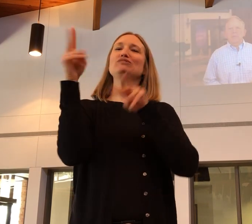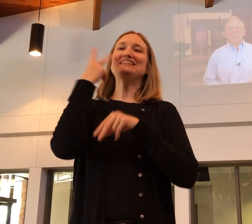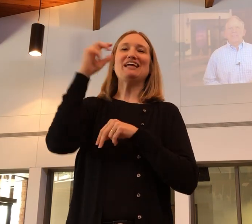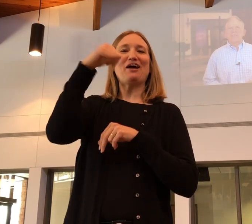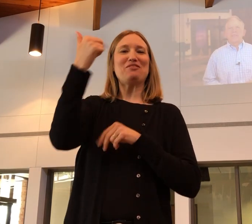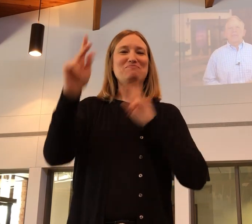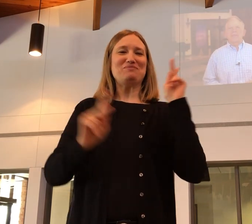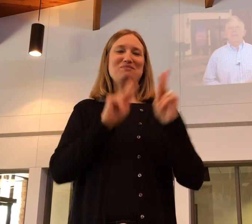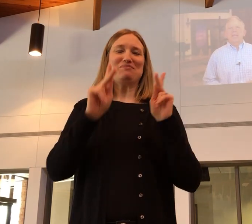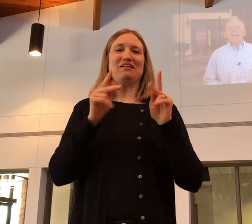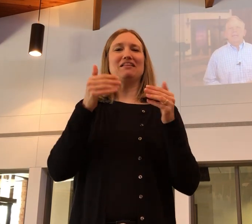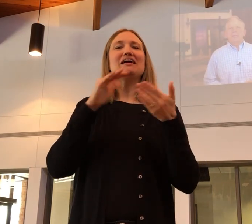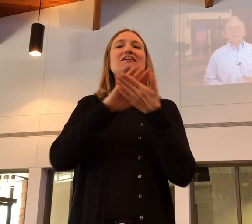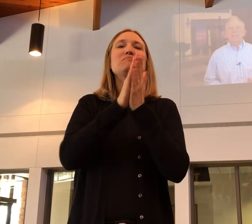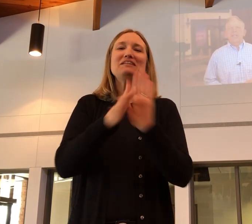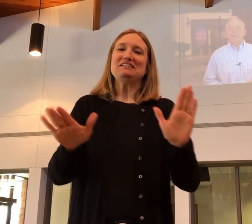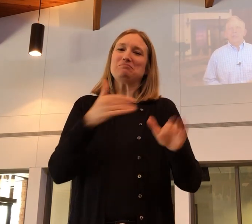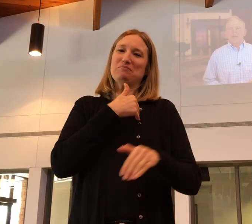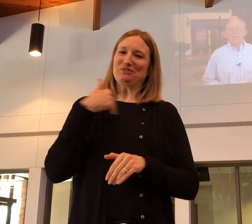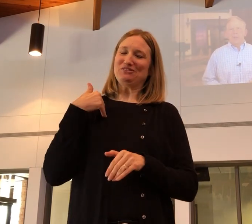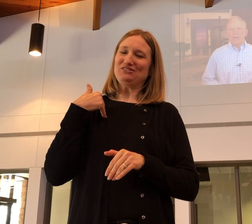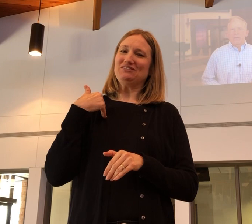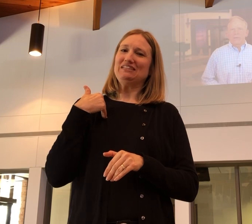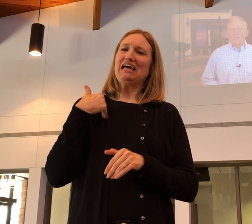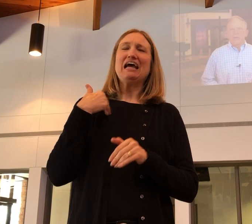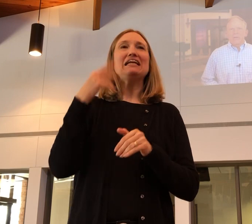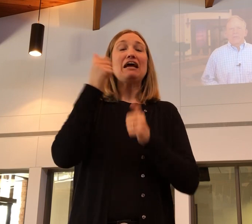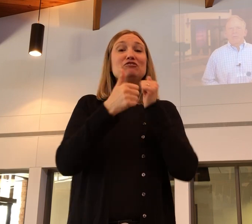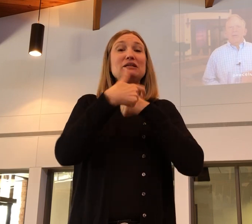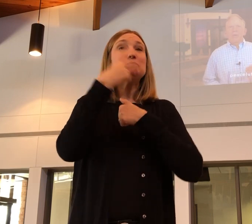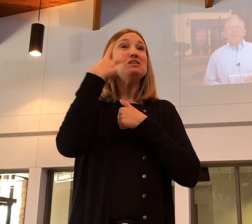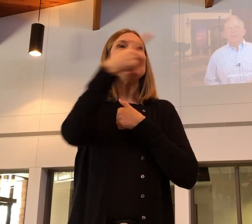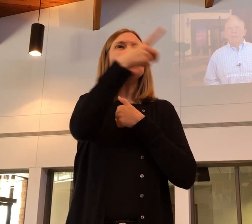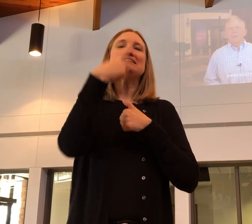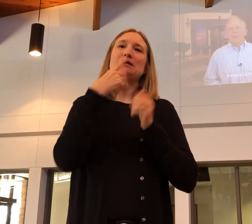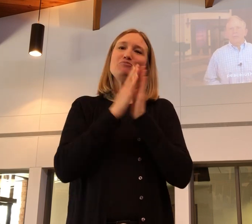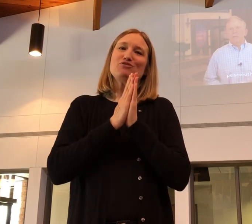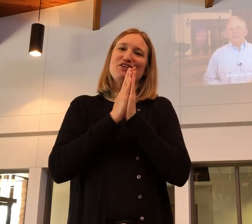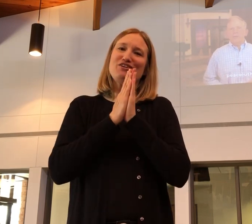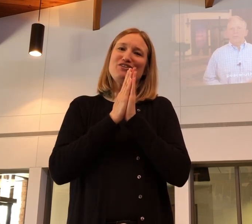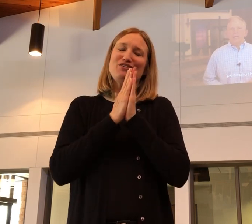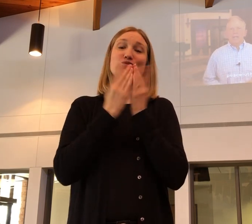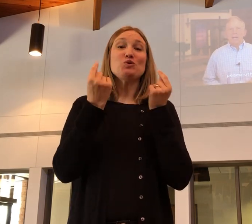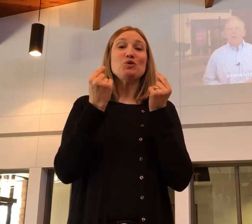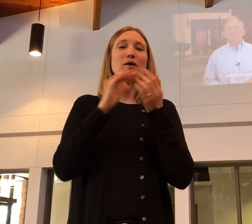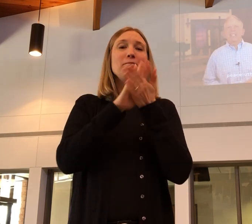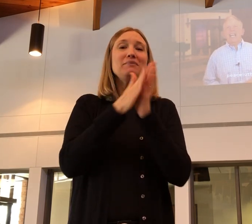peace members that are near you, and that you can say your prayer for one another. So what I want you to do is go to